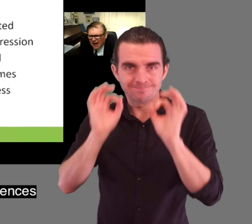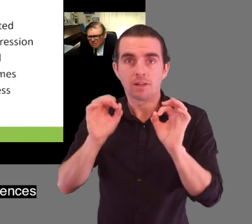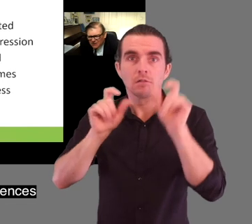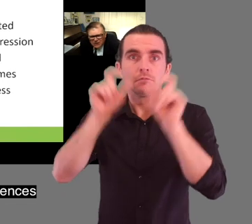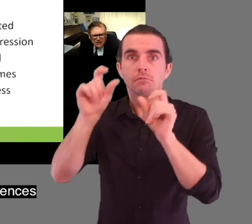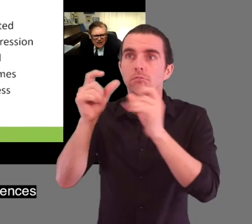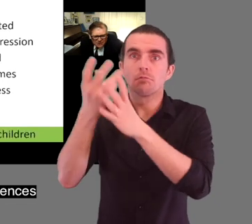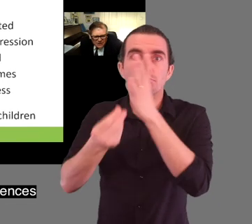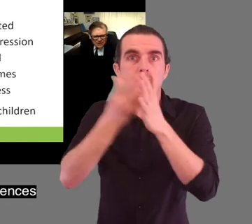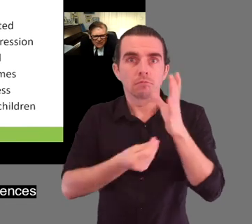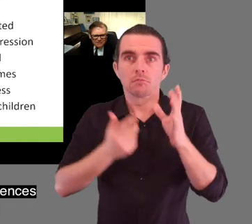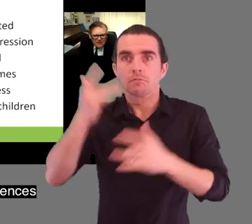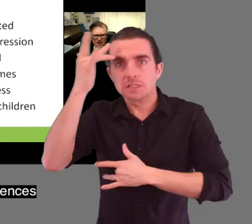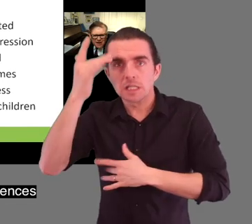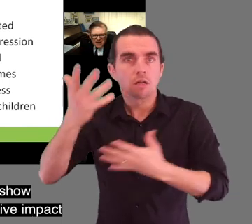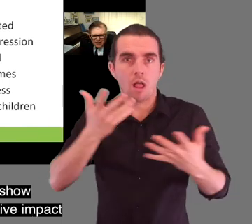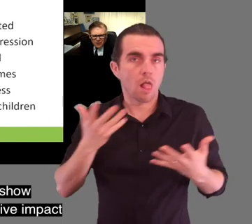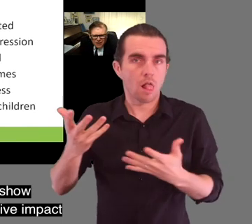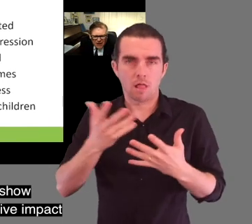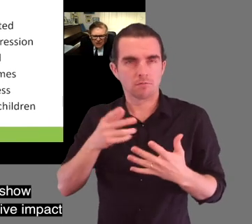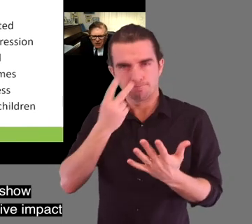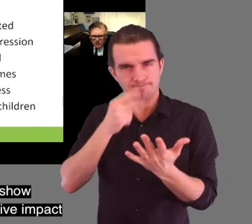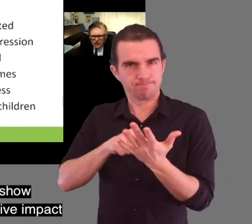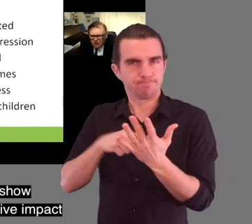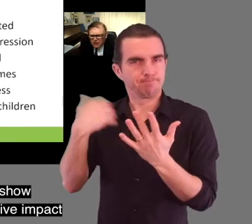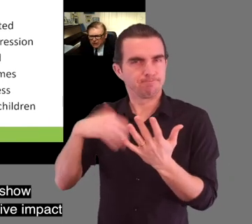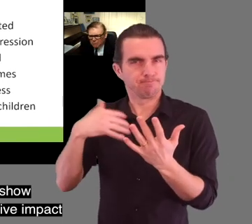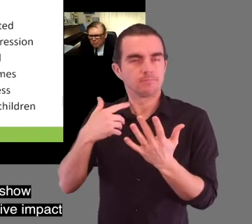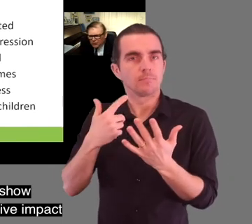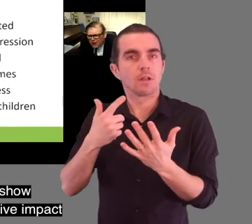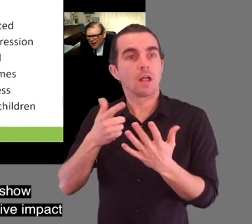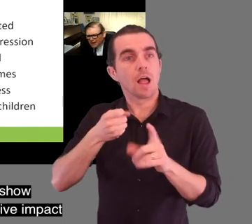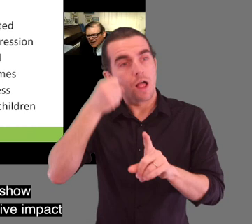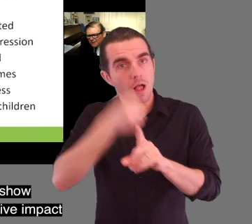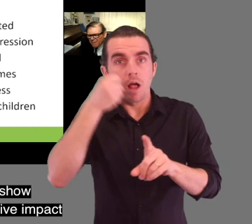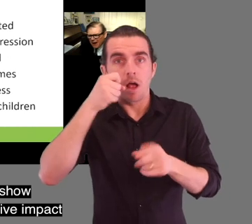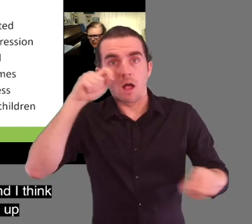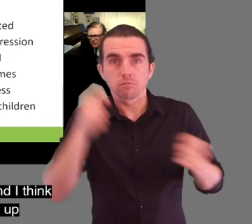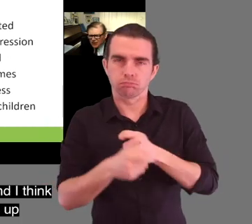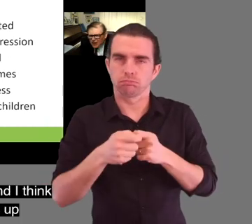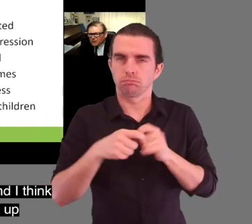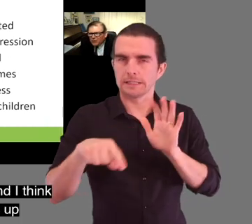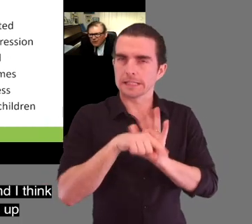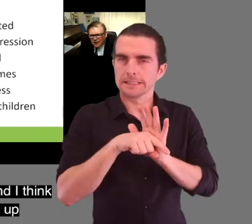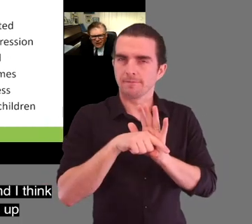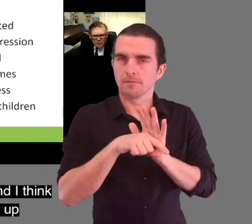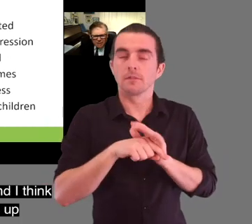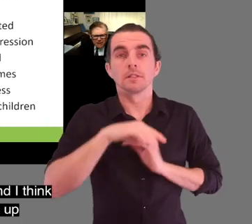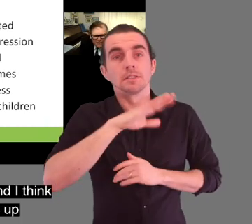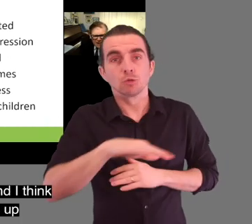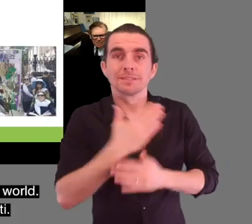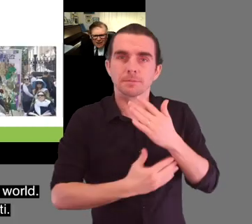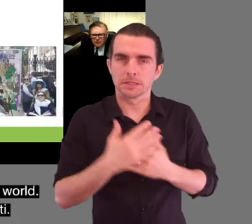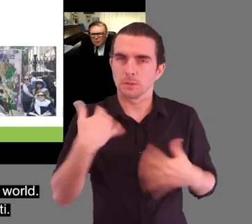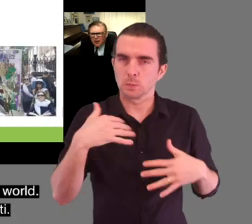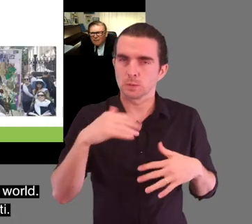staff absences and illnesses. In UK, surveys show a disproportionate negative impact on disabled children, and I think we're picking